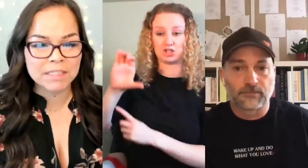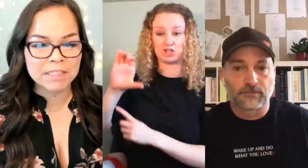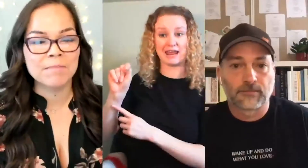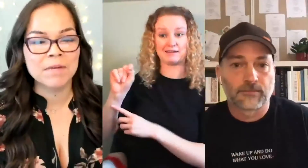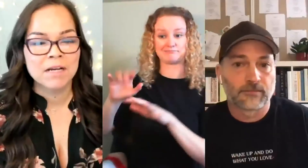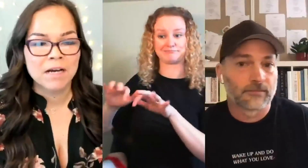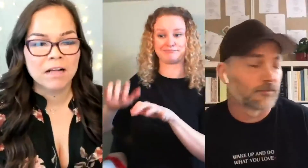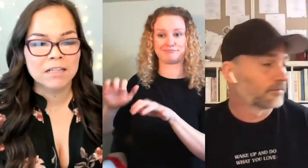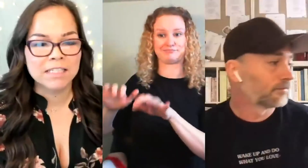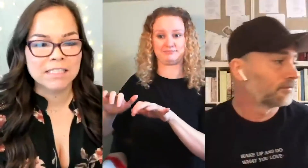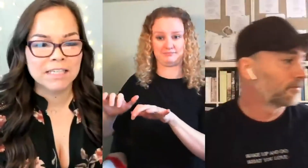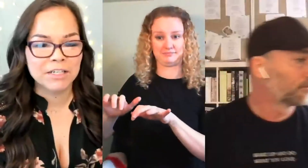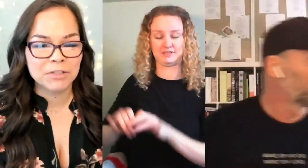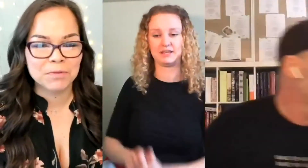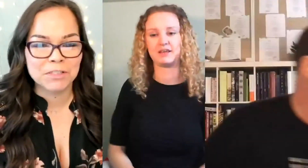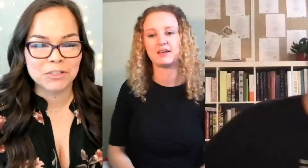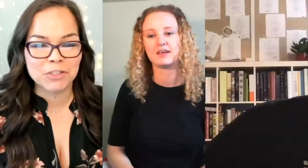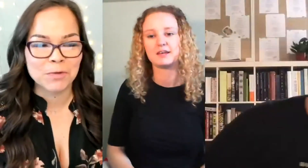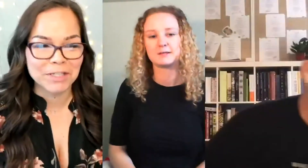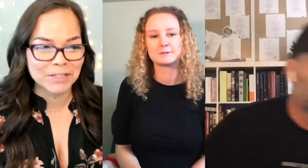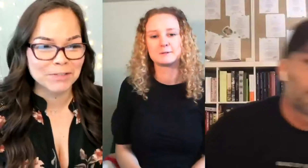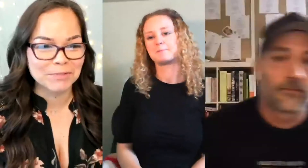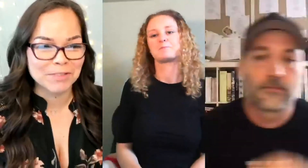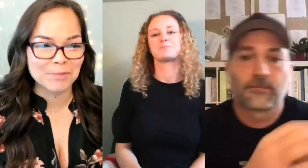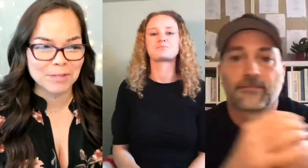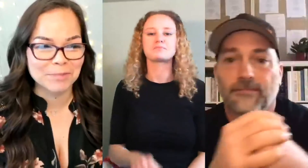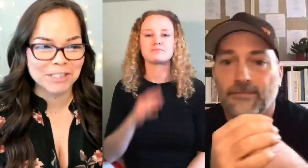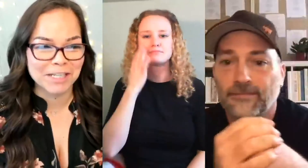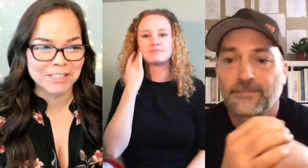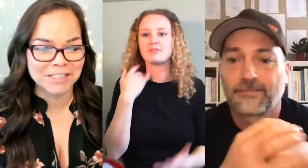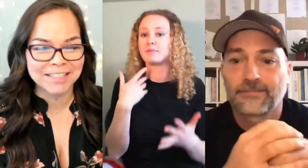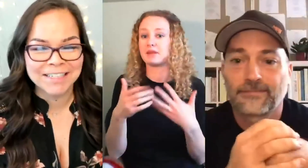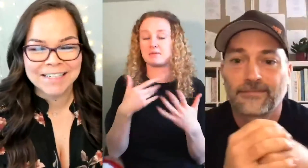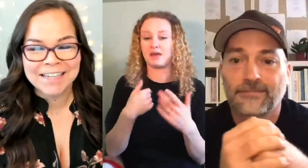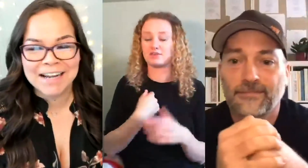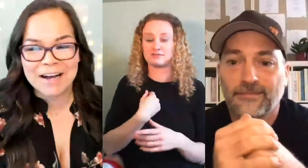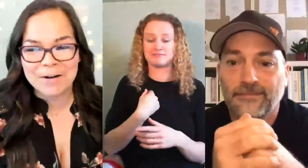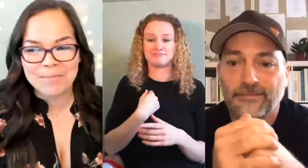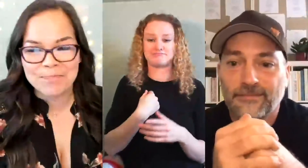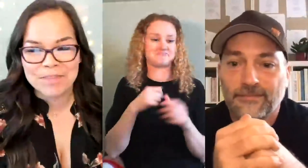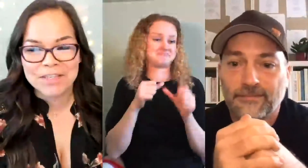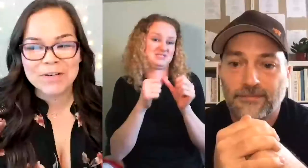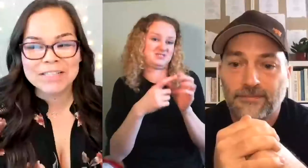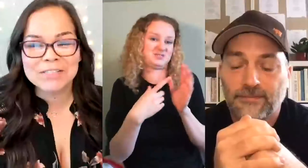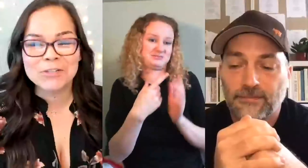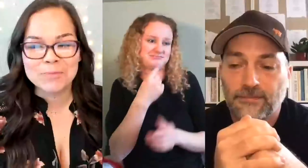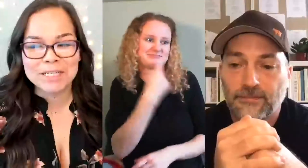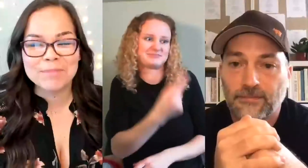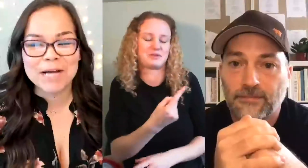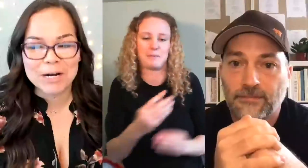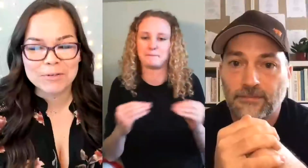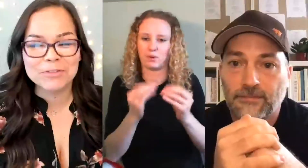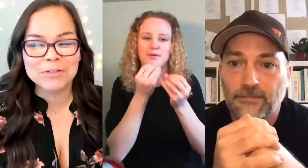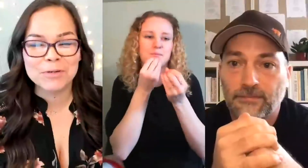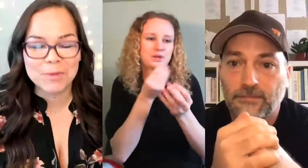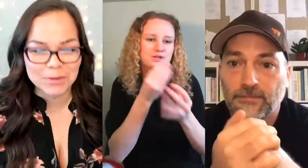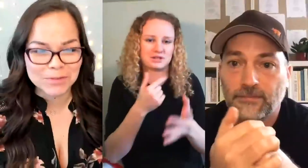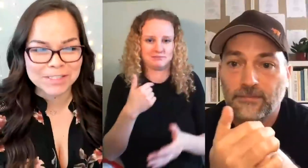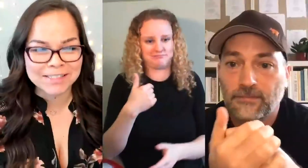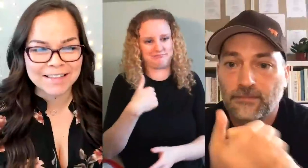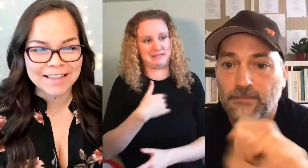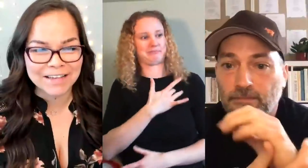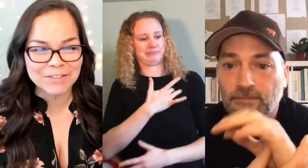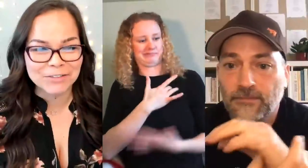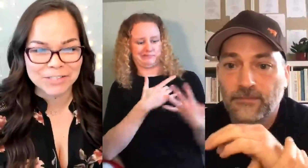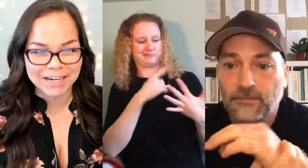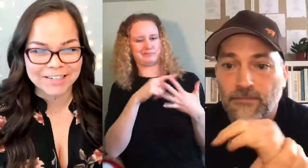the meantime, I'll continue with just showing you some more appreciation. You had so many powerful